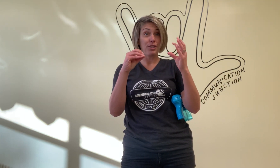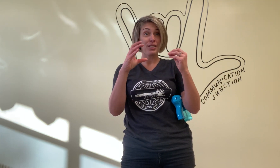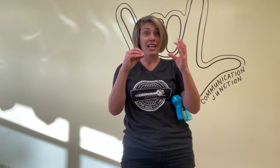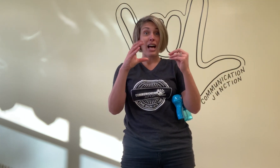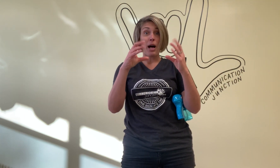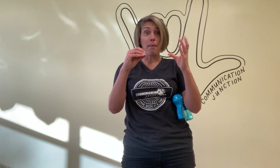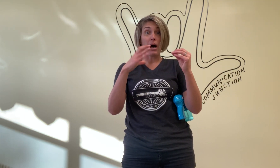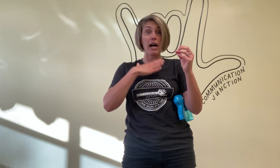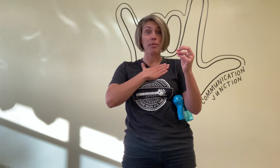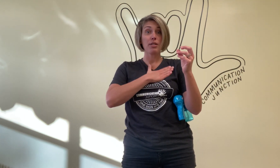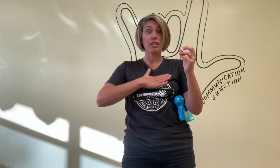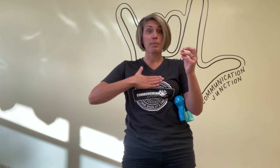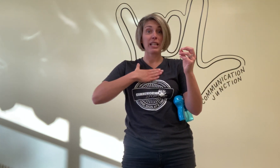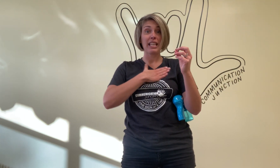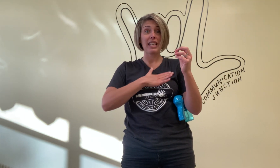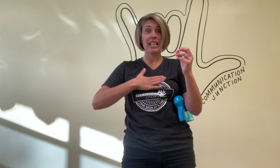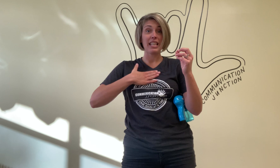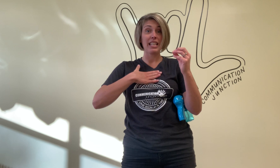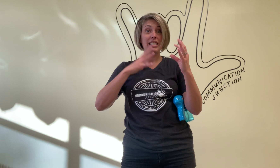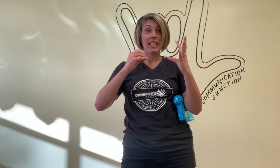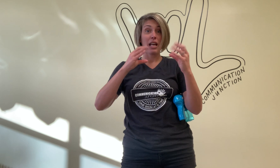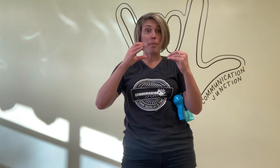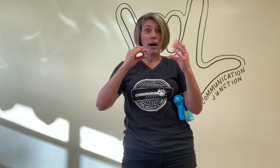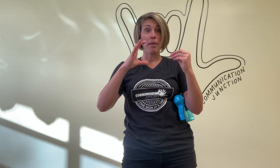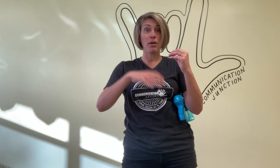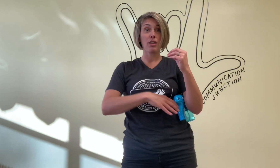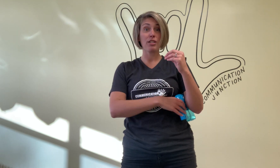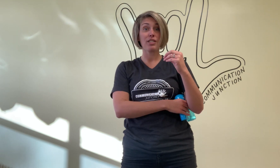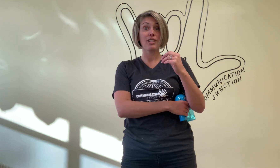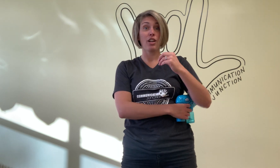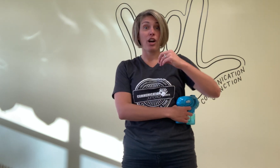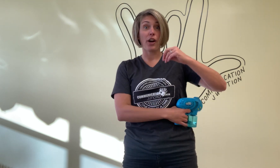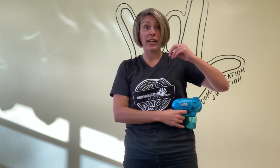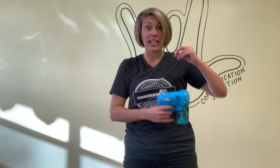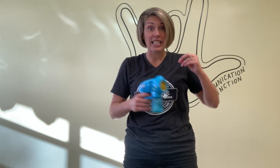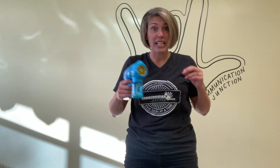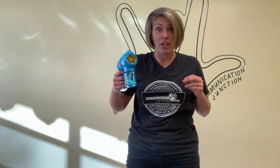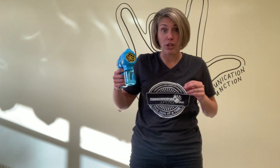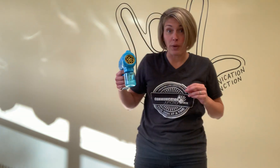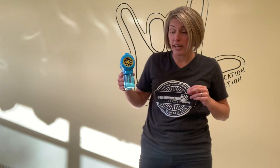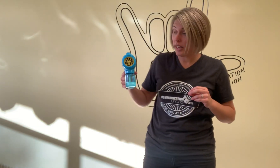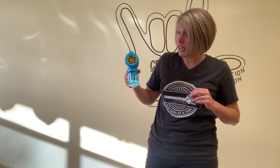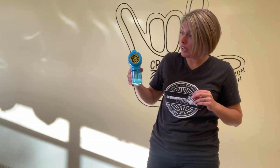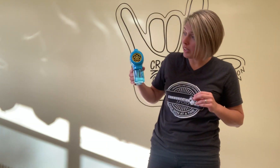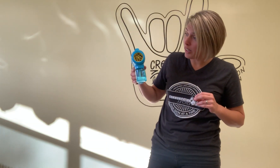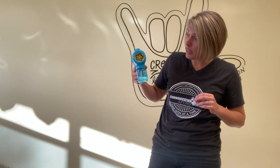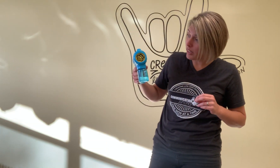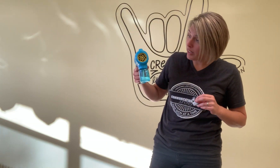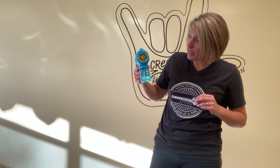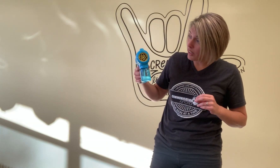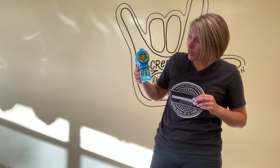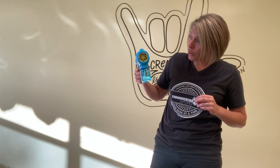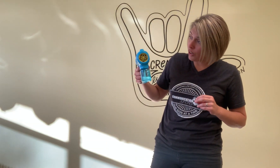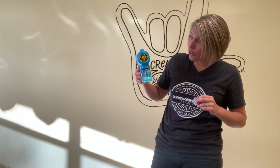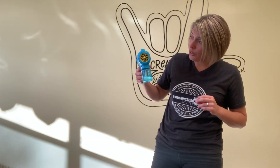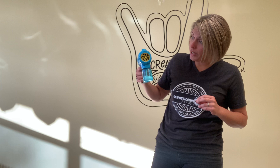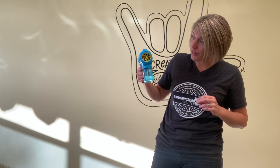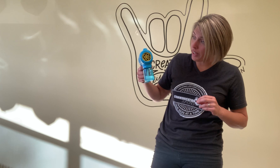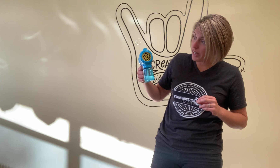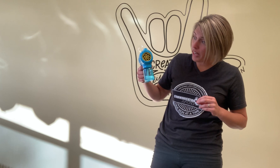bubbles? Bubbles, please. Bubbles. All right, let's see. Are you ready? Oh, here they